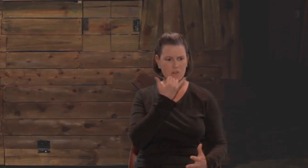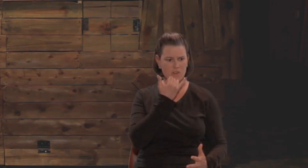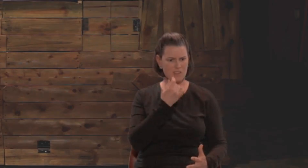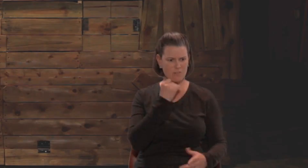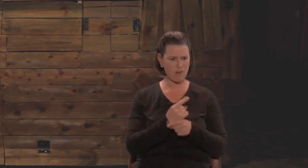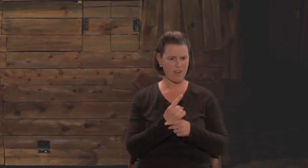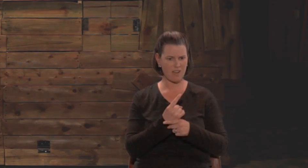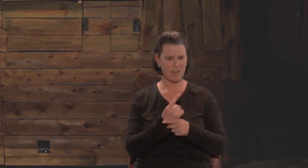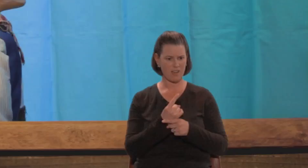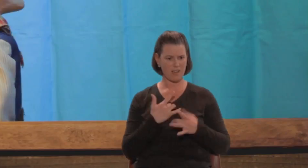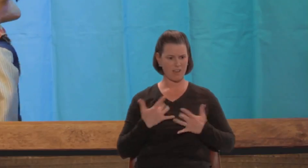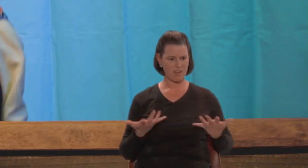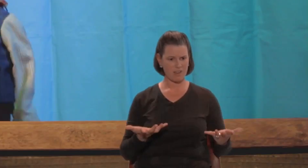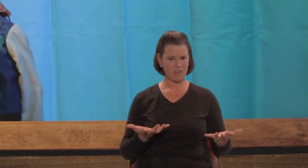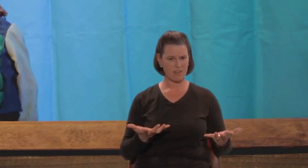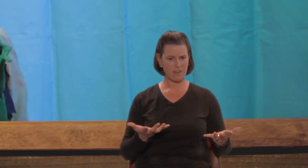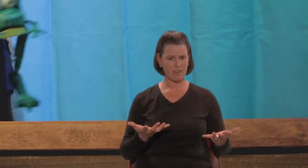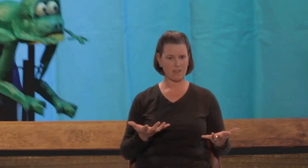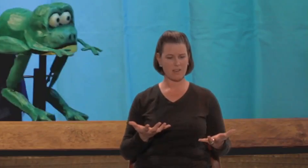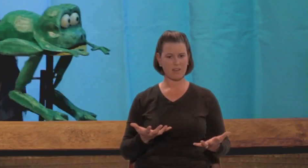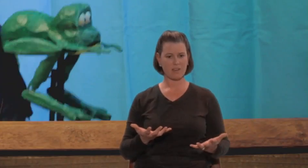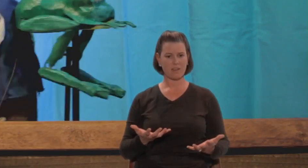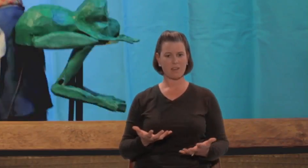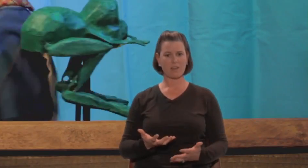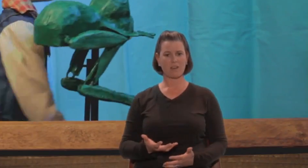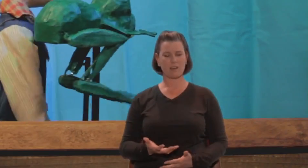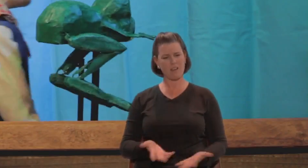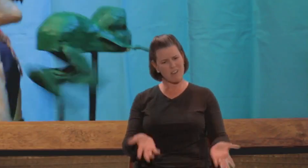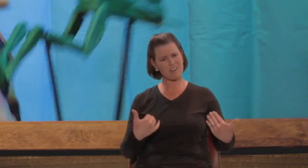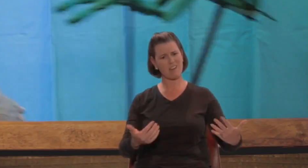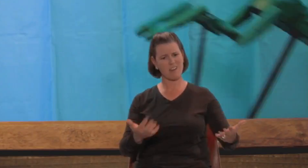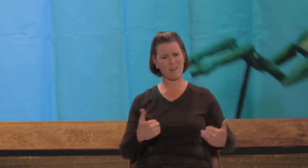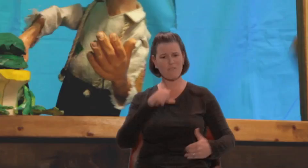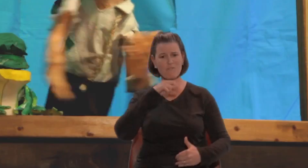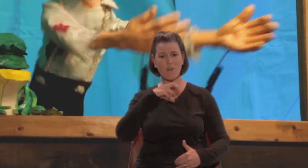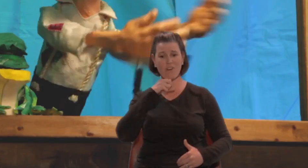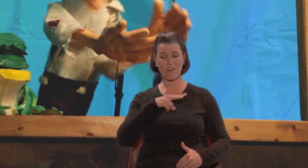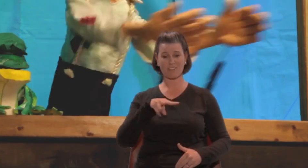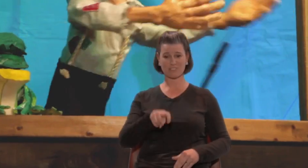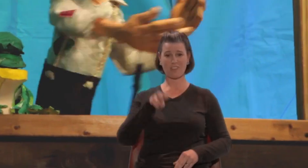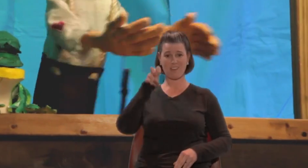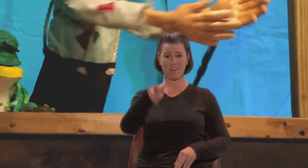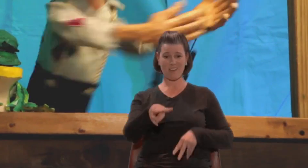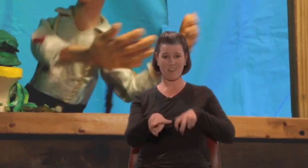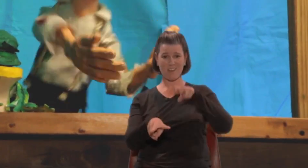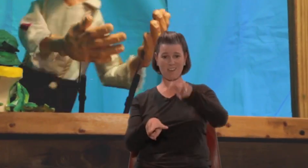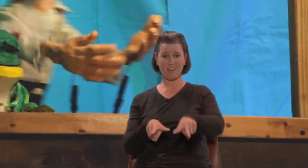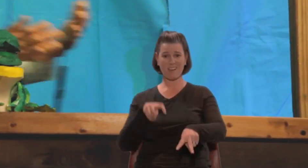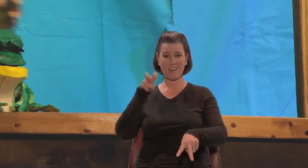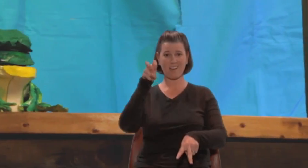right. Oh, oh, come on, froggies, jump.